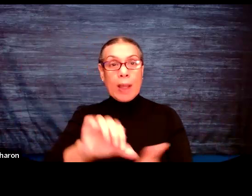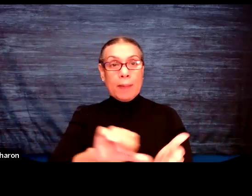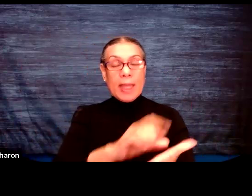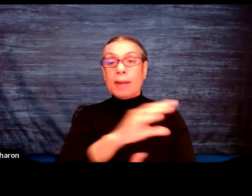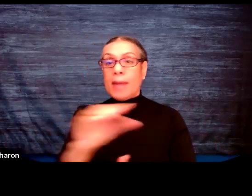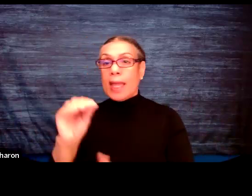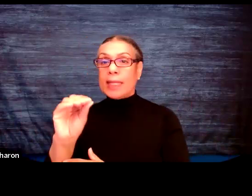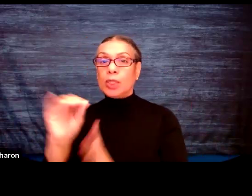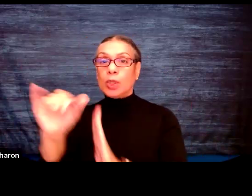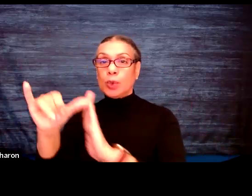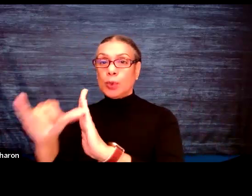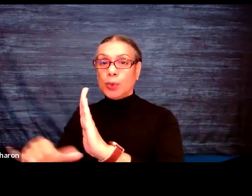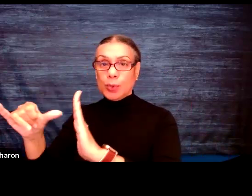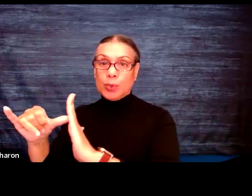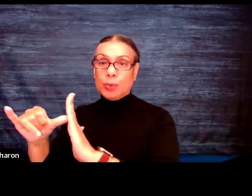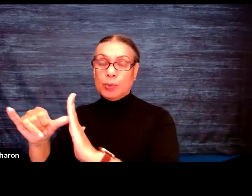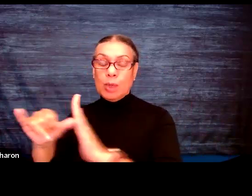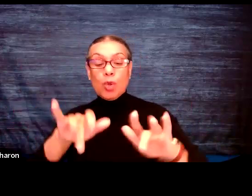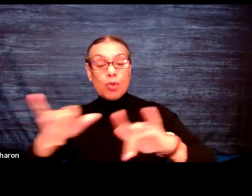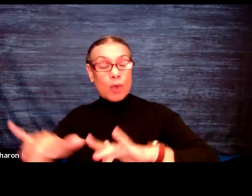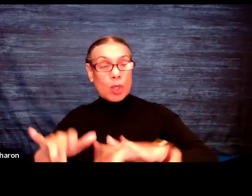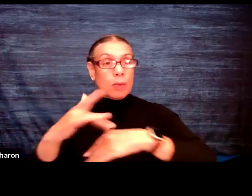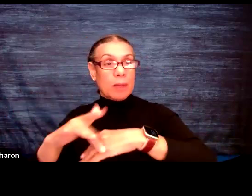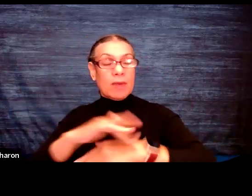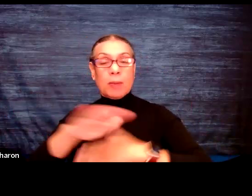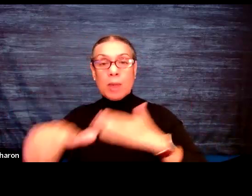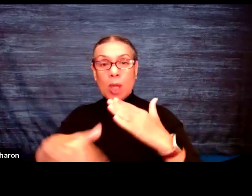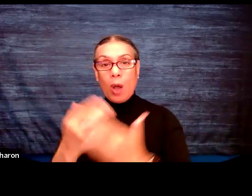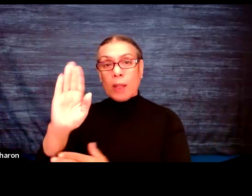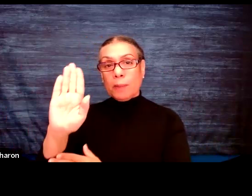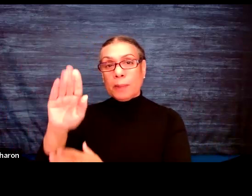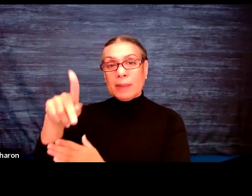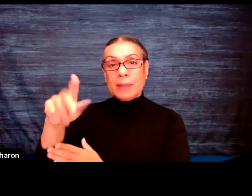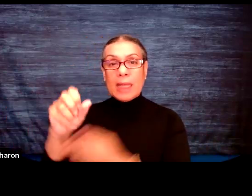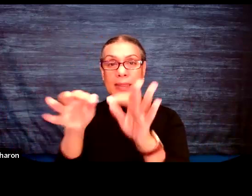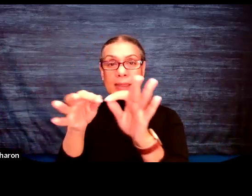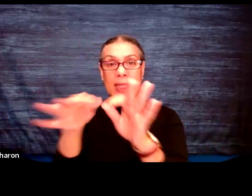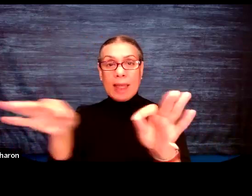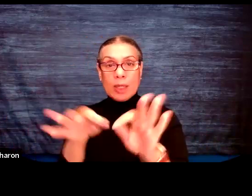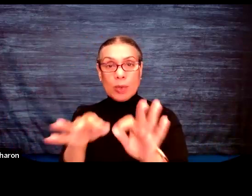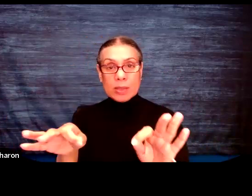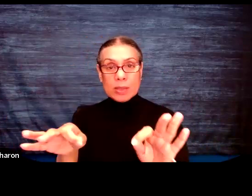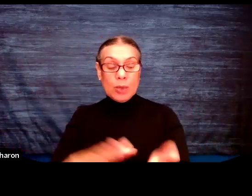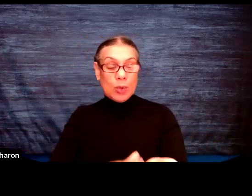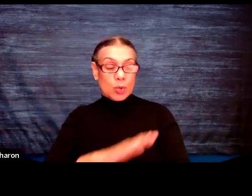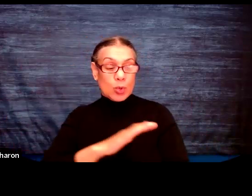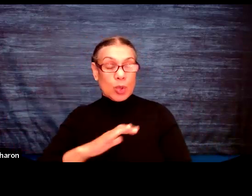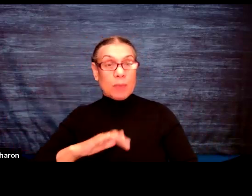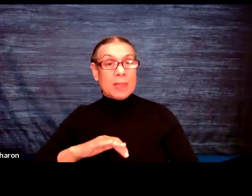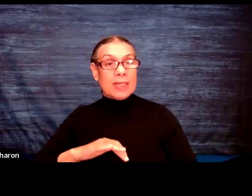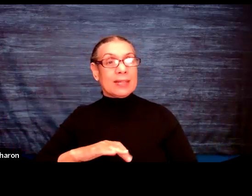on YouTube. The recording will be available in all of the BPS languages. The committee is pleased to offer